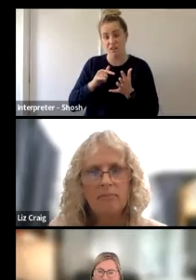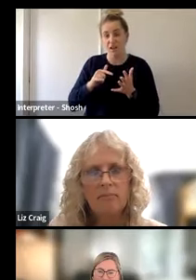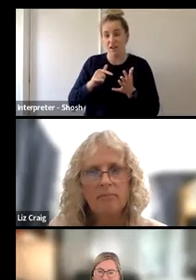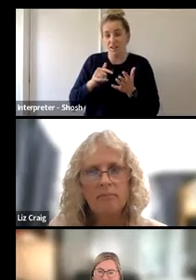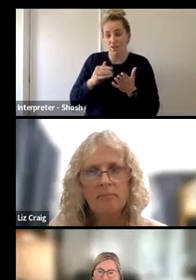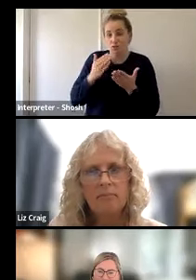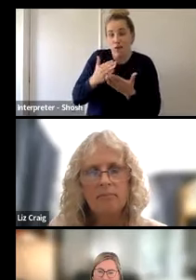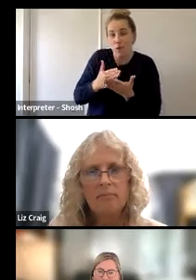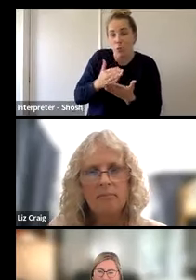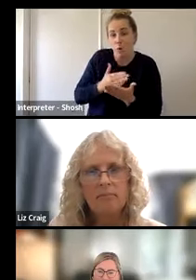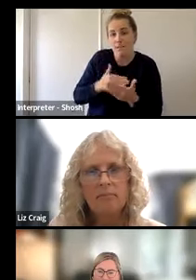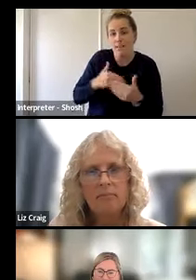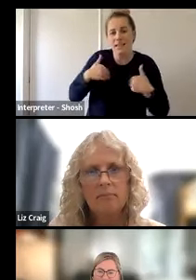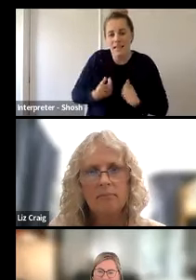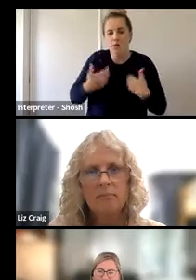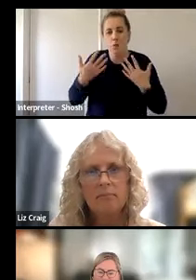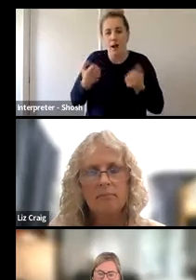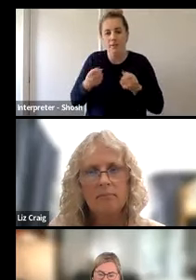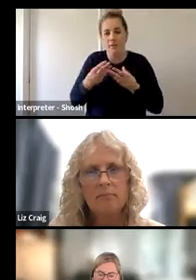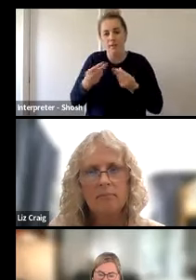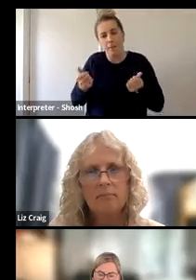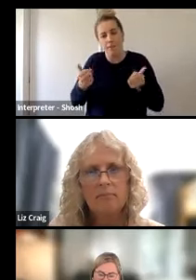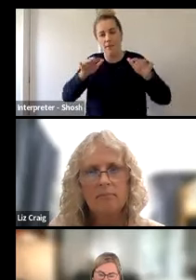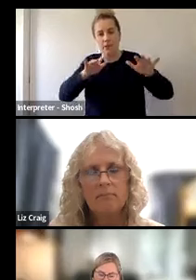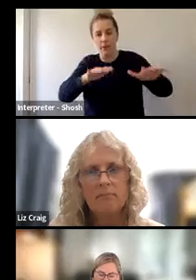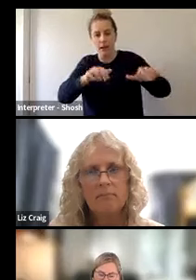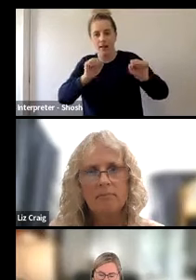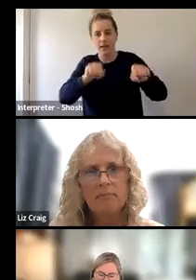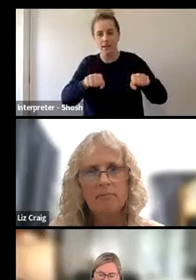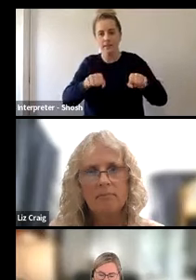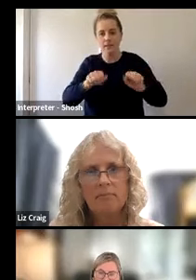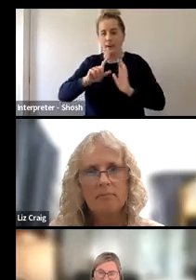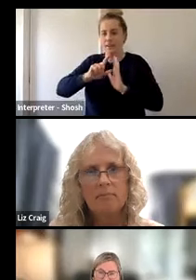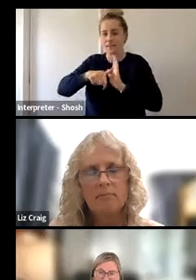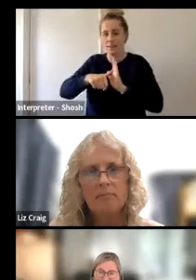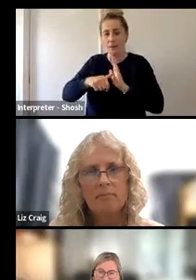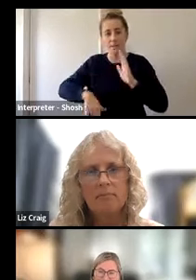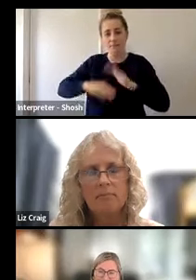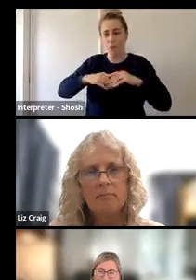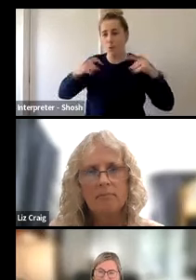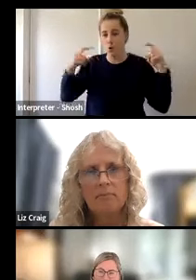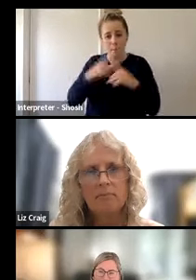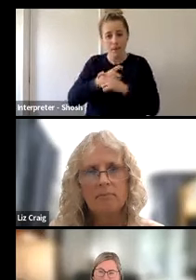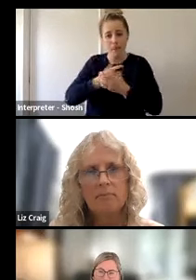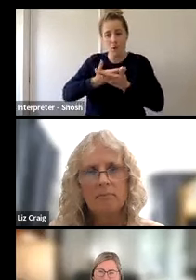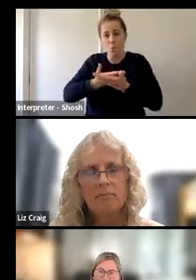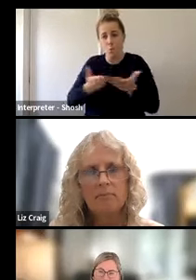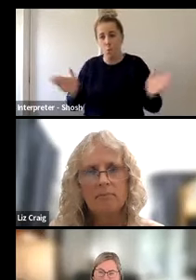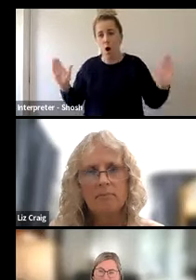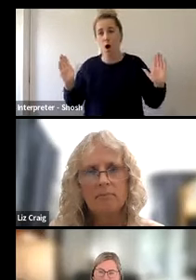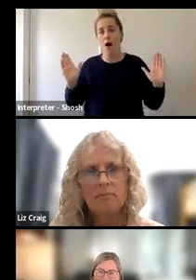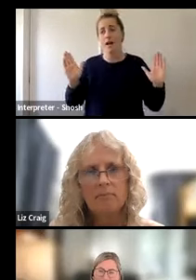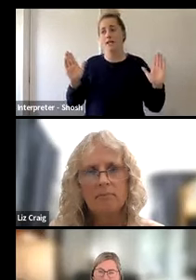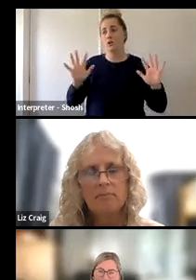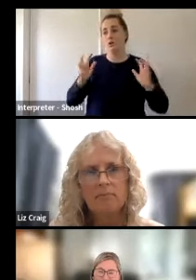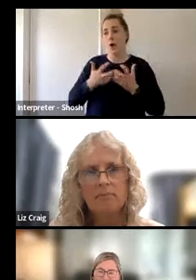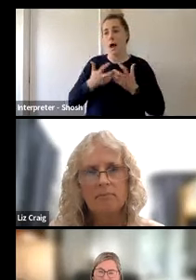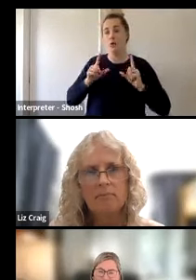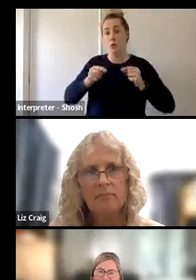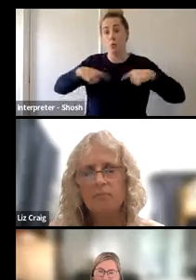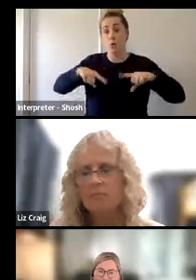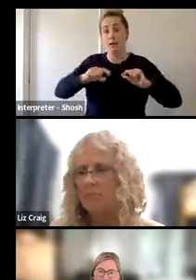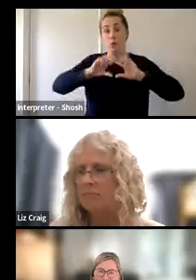when access is so fraud. Disability is so complex. Disability covers such a wide remit. How do we do